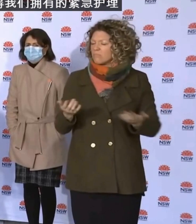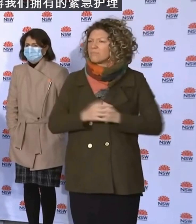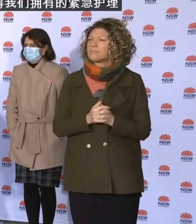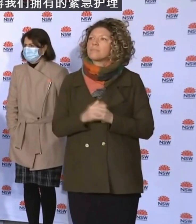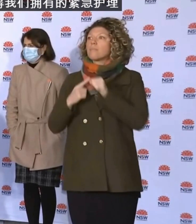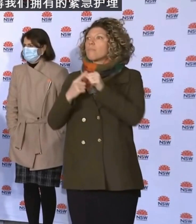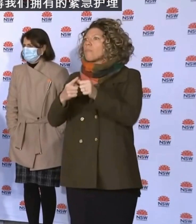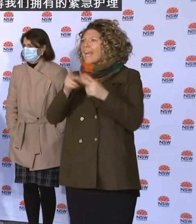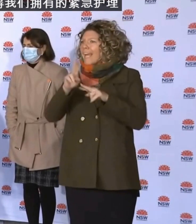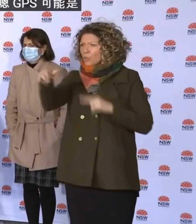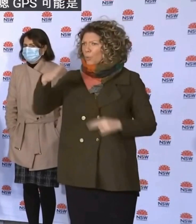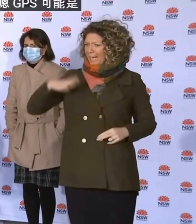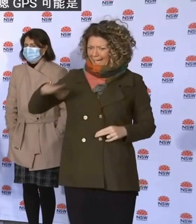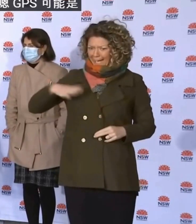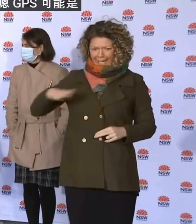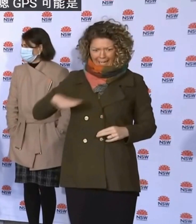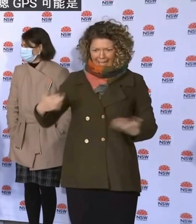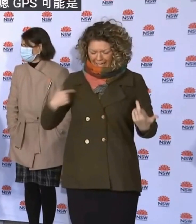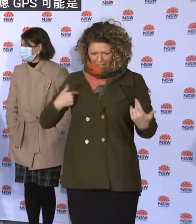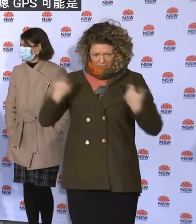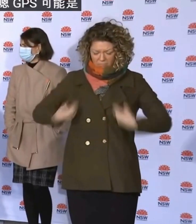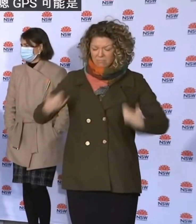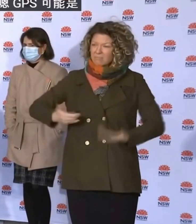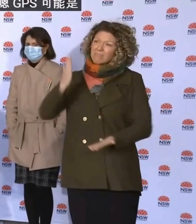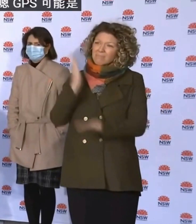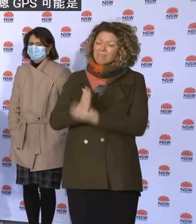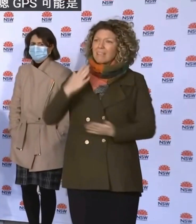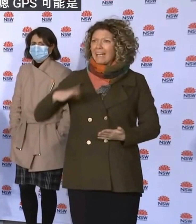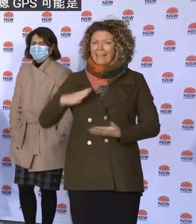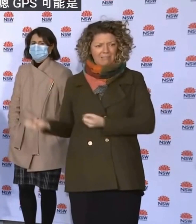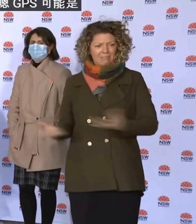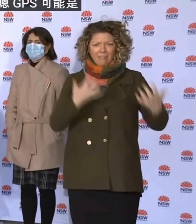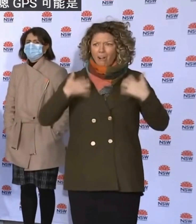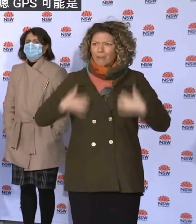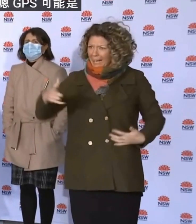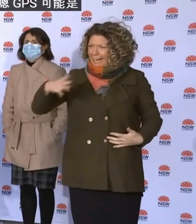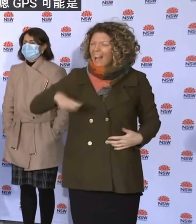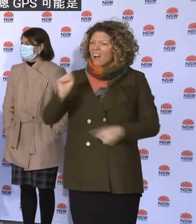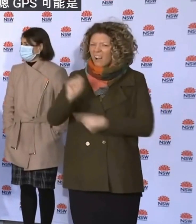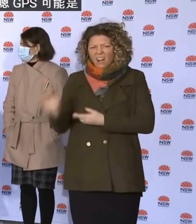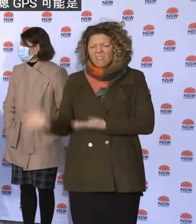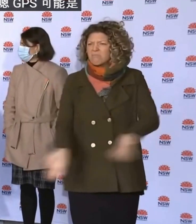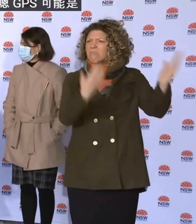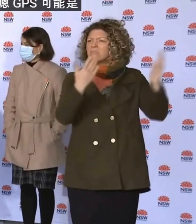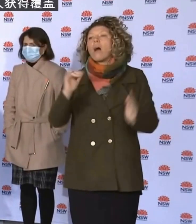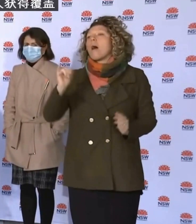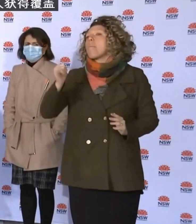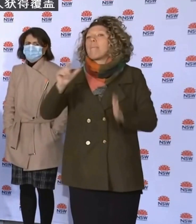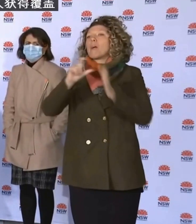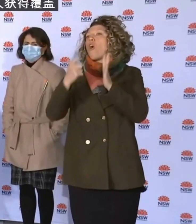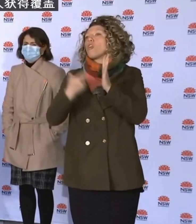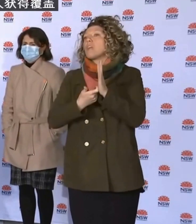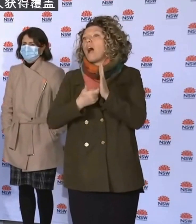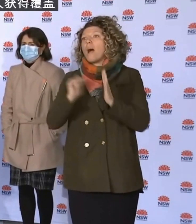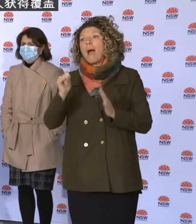get urgent care. We have other ways of protecting our staff. Obviously, GPs would be